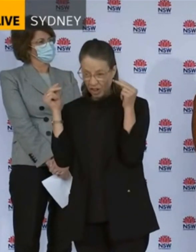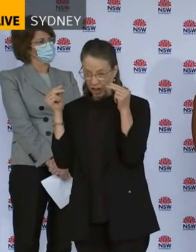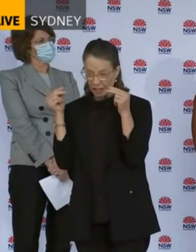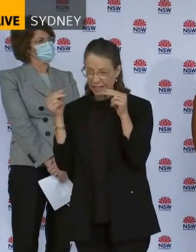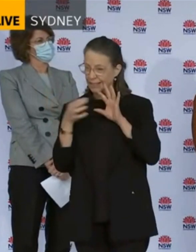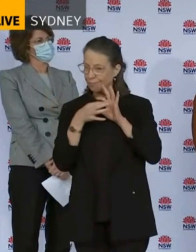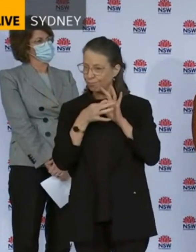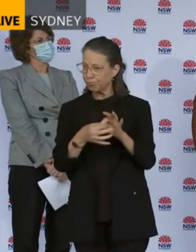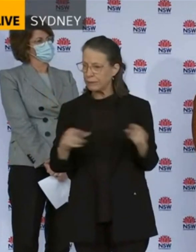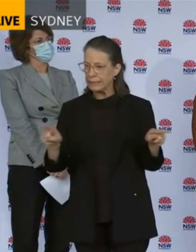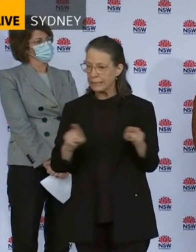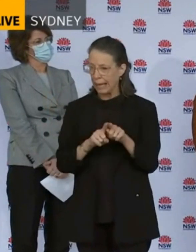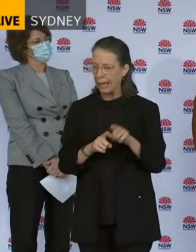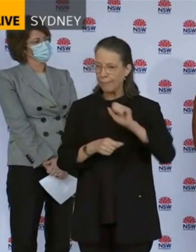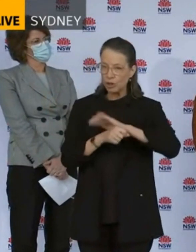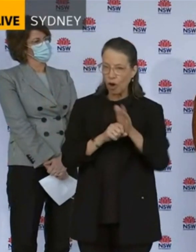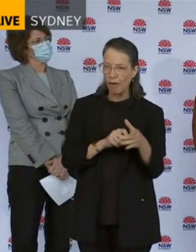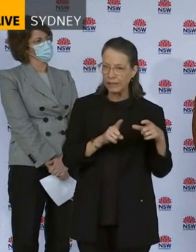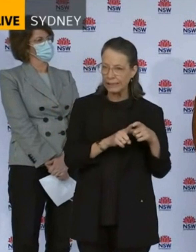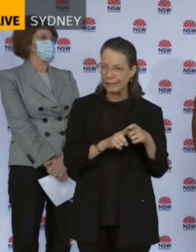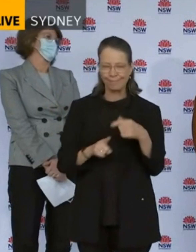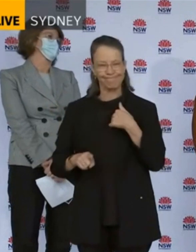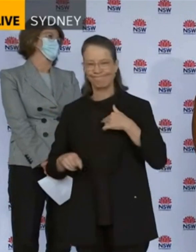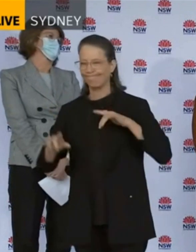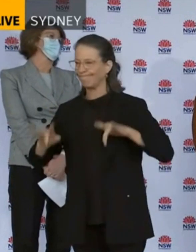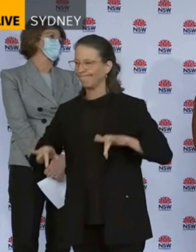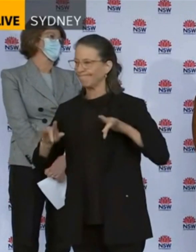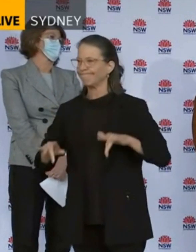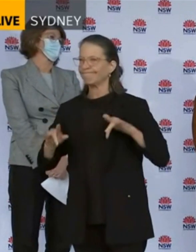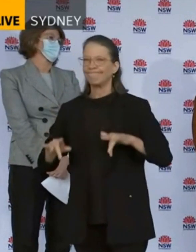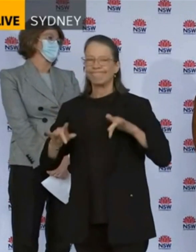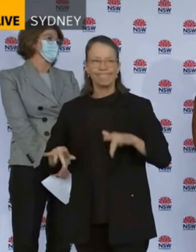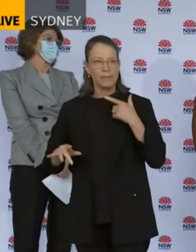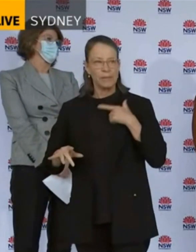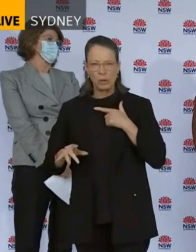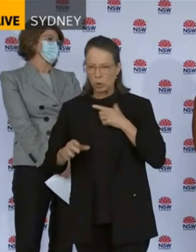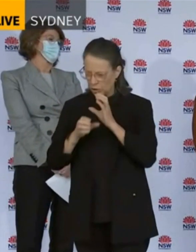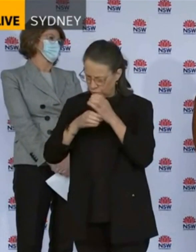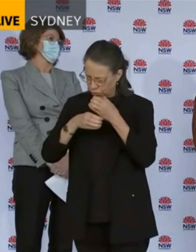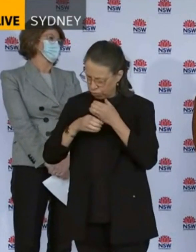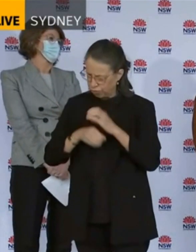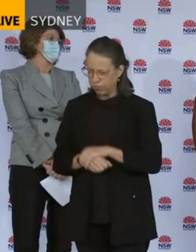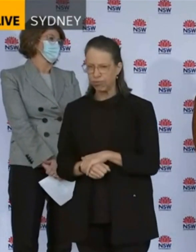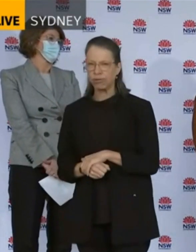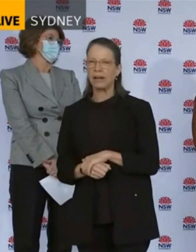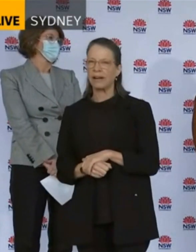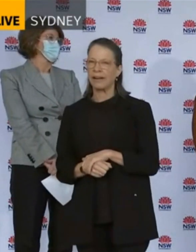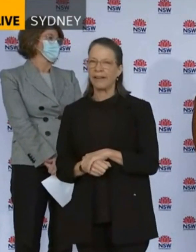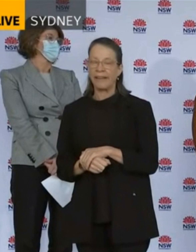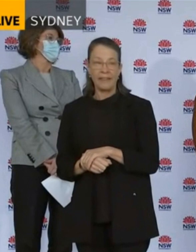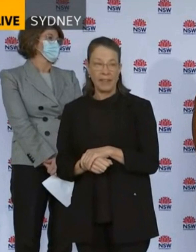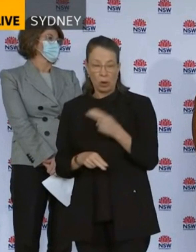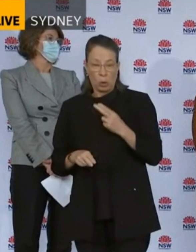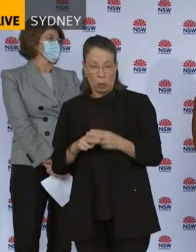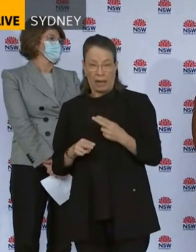I can't. I'll have to check. The genomics sequencing is really, really quick. And I really want to express my